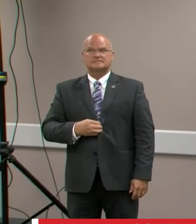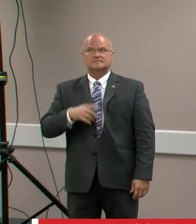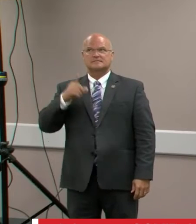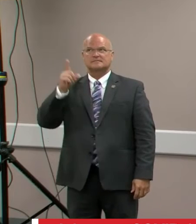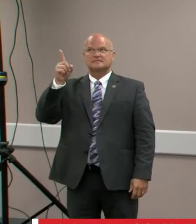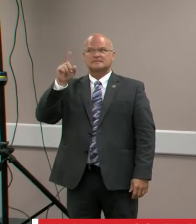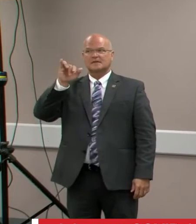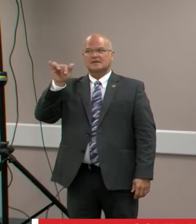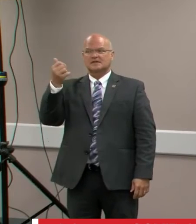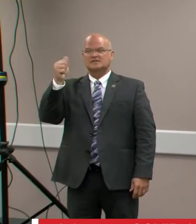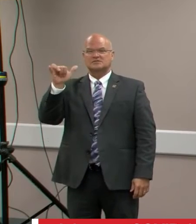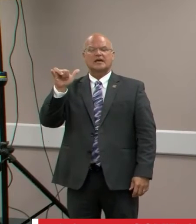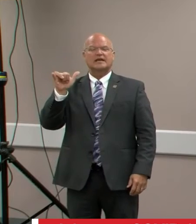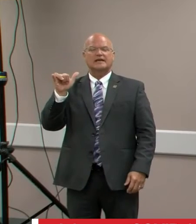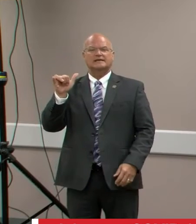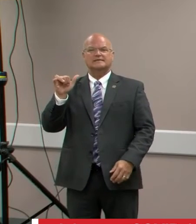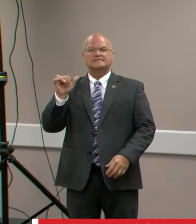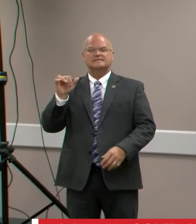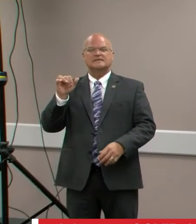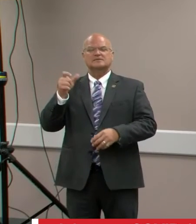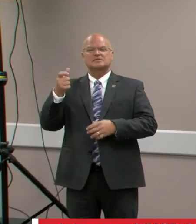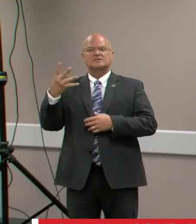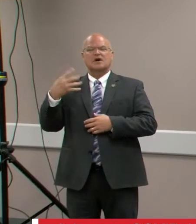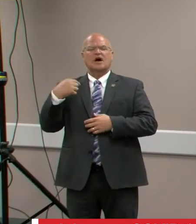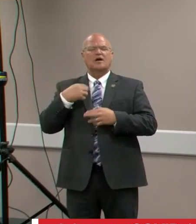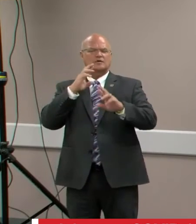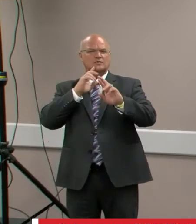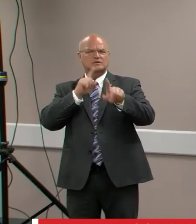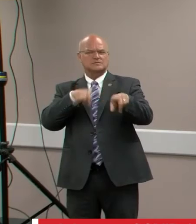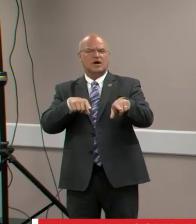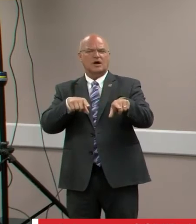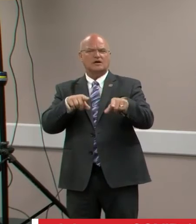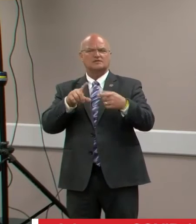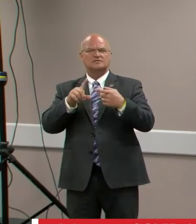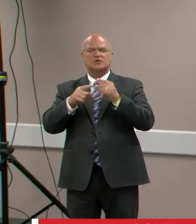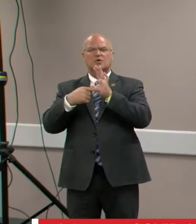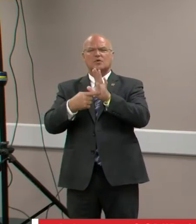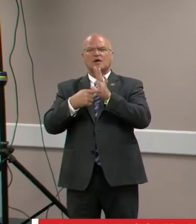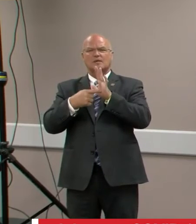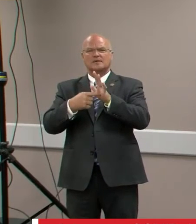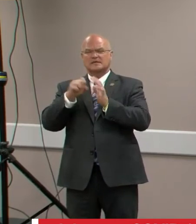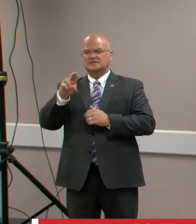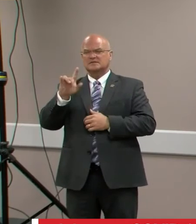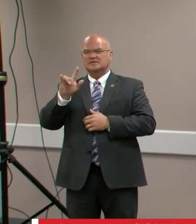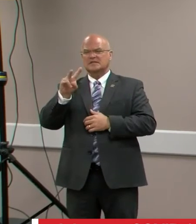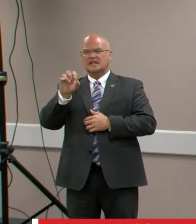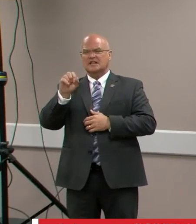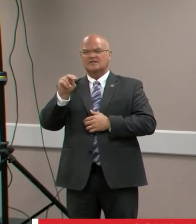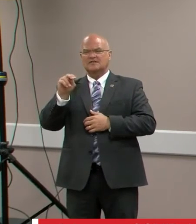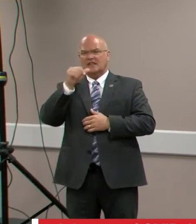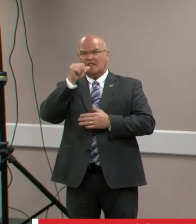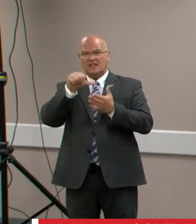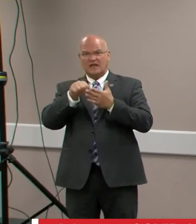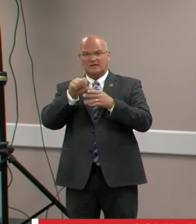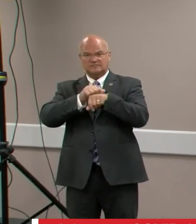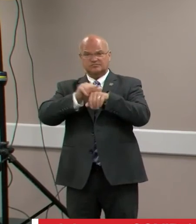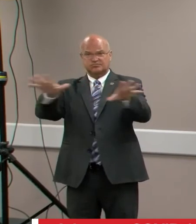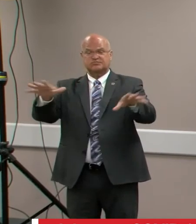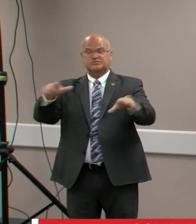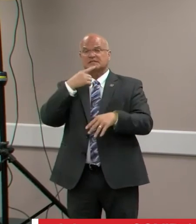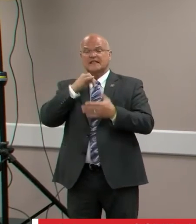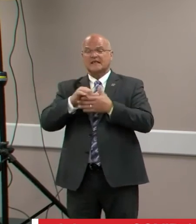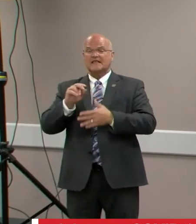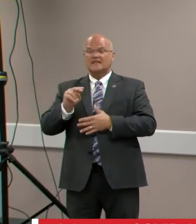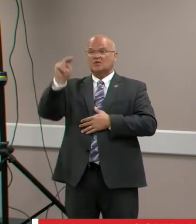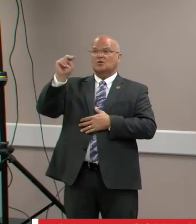Governor Jay with KRK, I just wanted to get your response to Representative Sullivan's letter that he put out there saying that basically